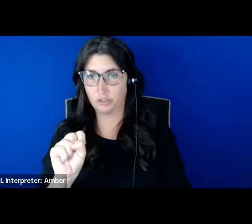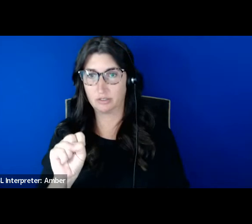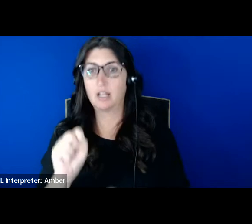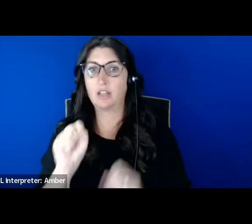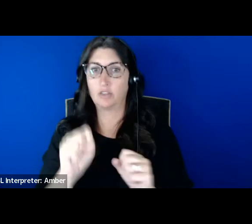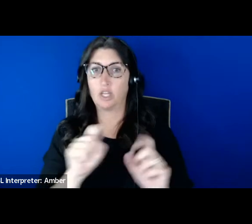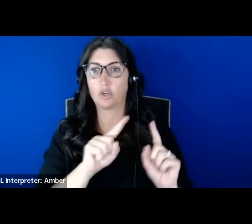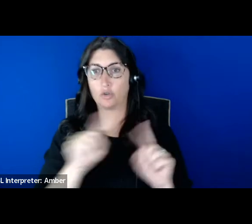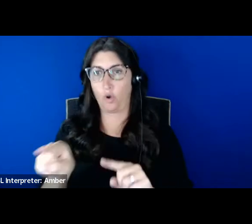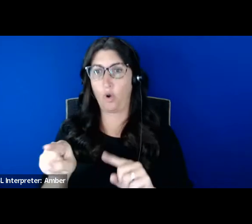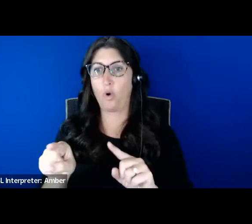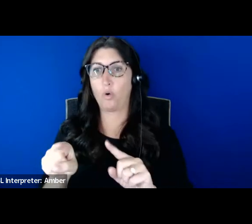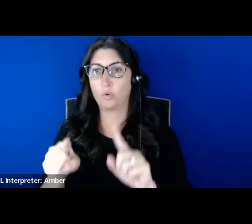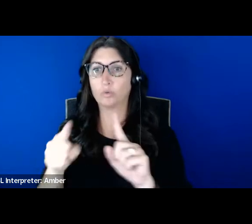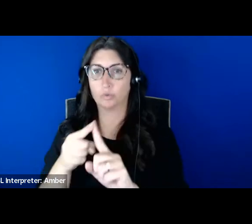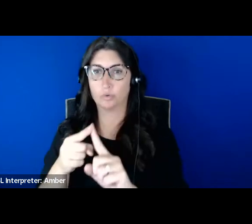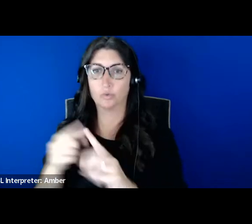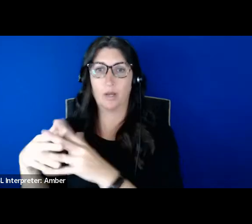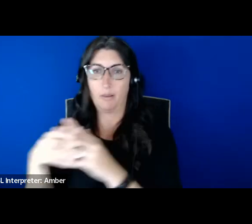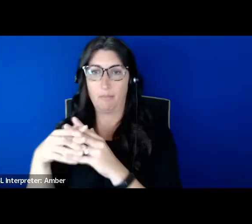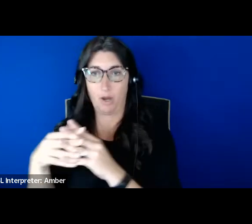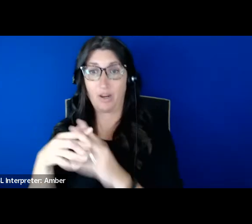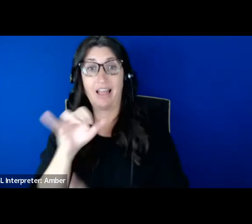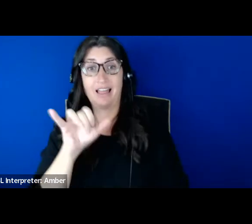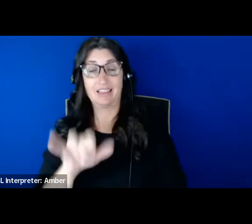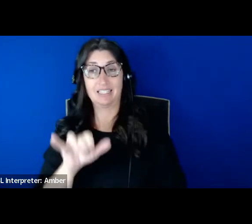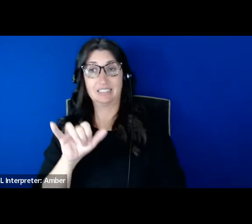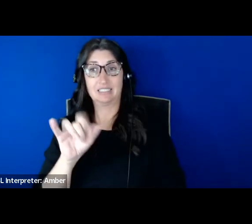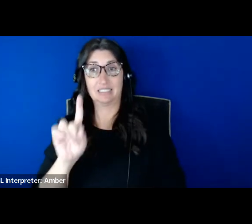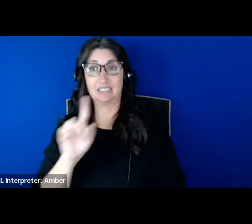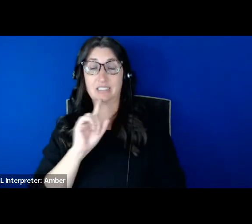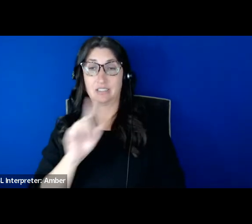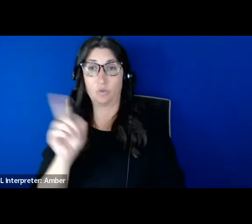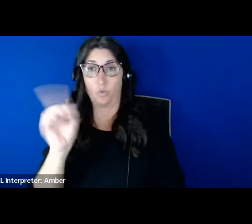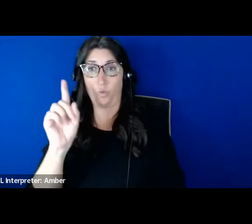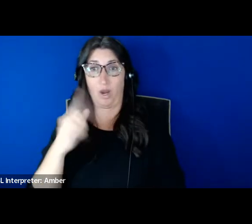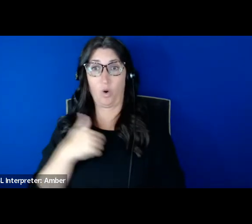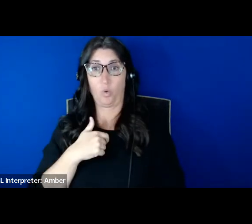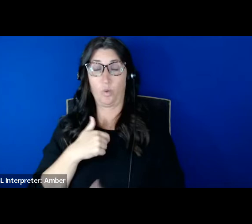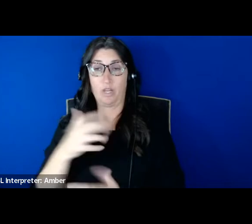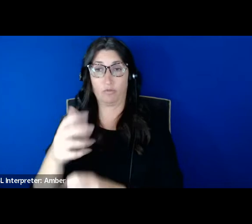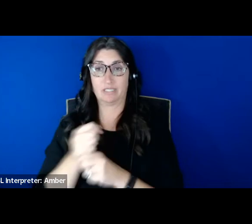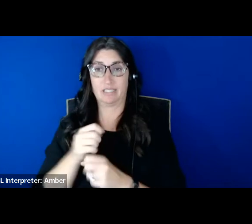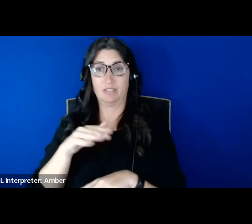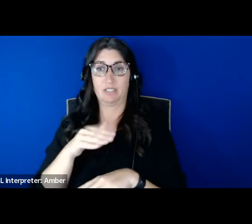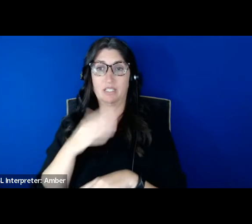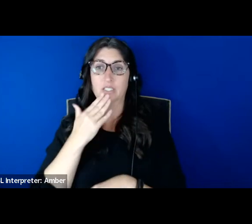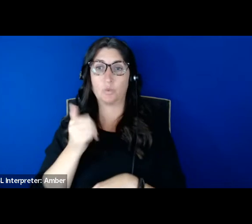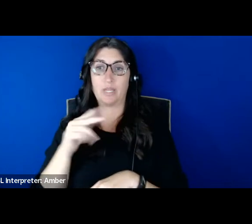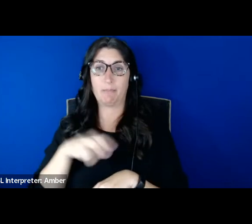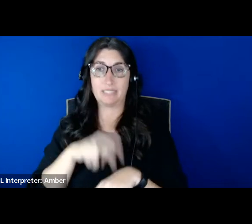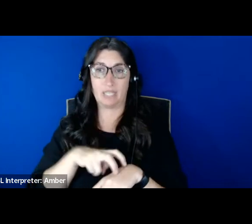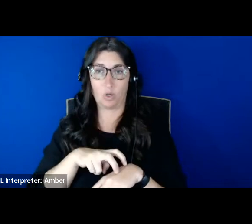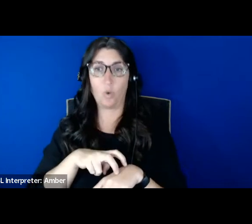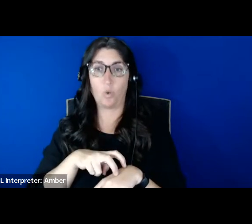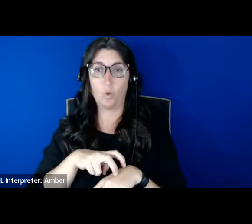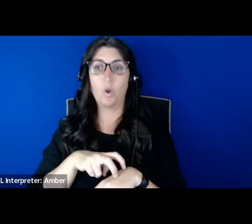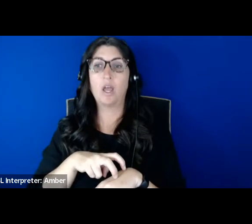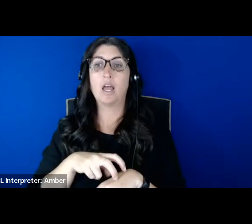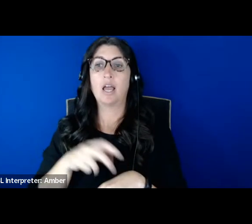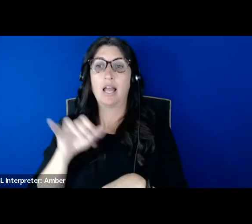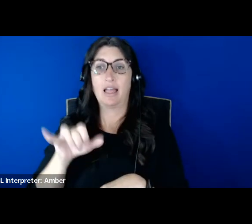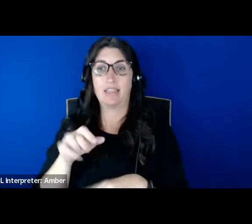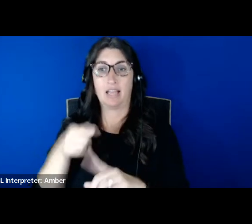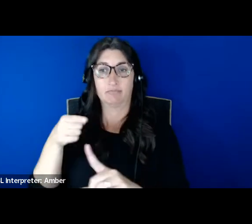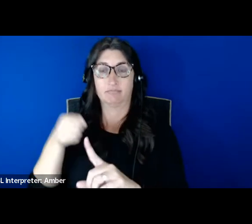America. And this is where we mostly receive sweet potato, or we call kumala, in this particular